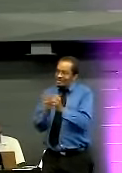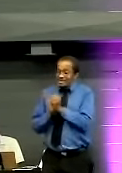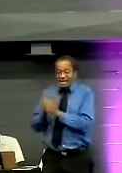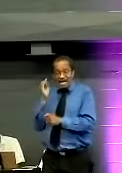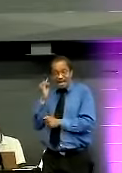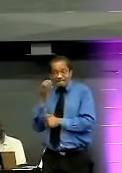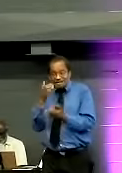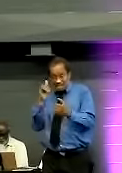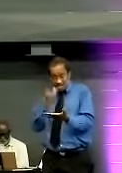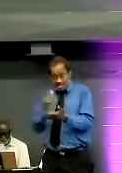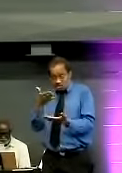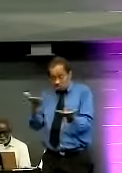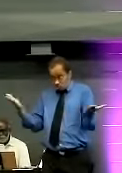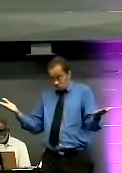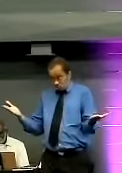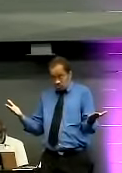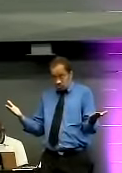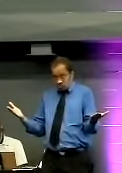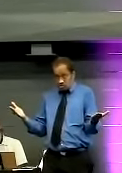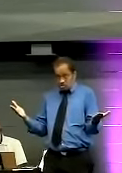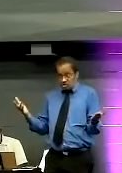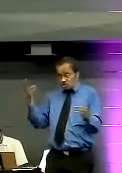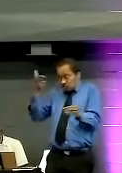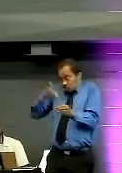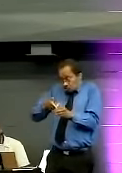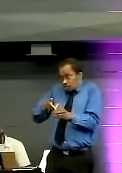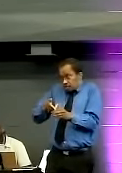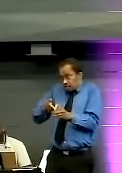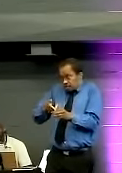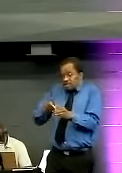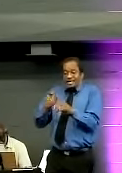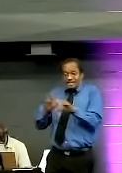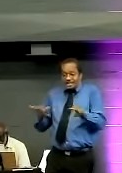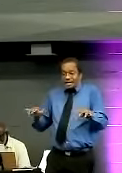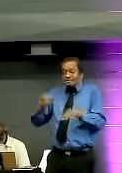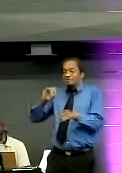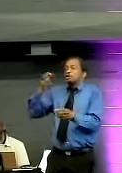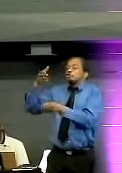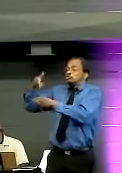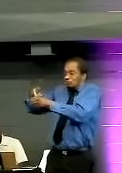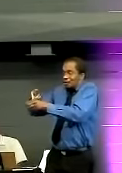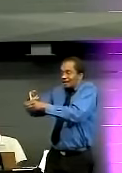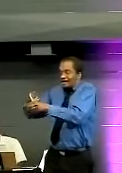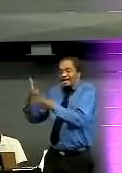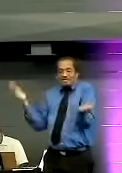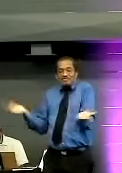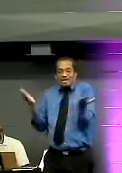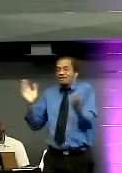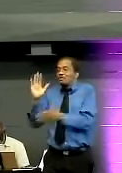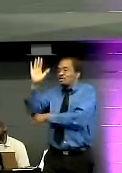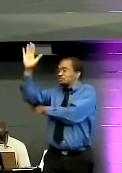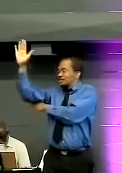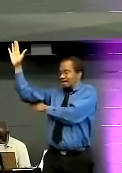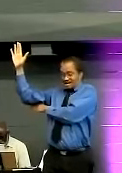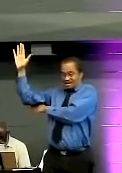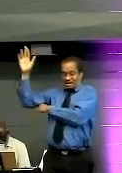the Word of Faith Church Intergalactic, then simply type in the chat, join, or if you're in the house, raise your hand. That's simply a